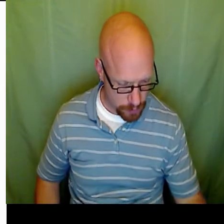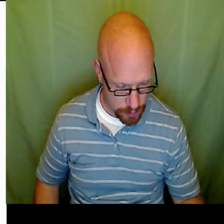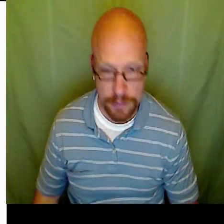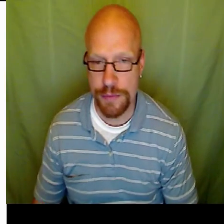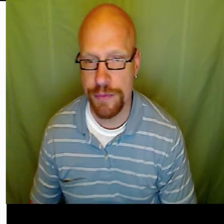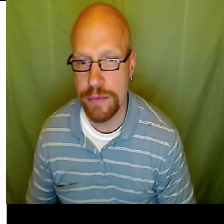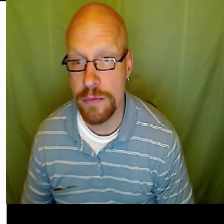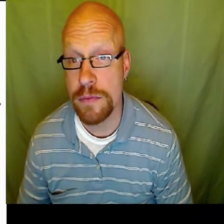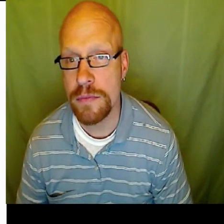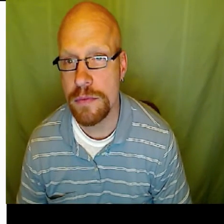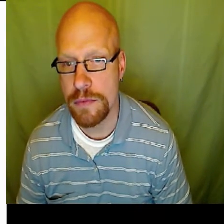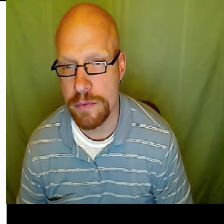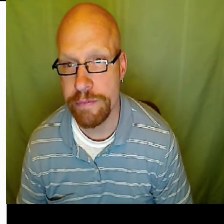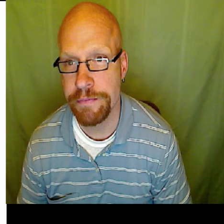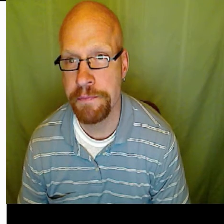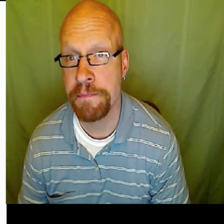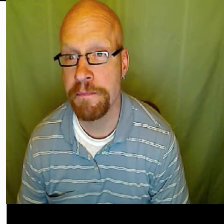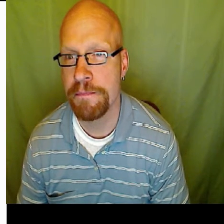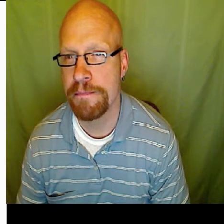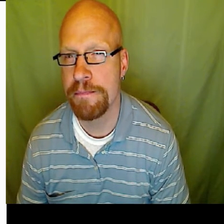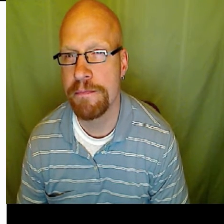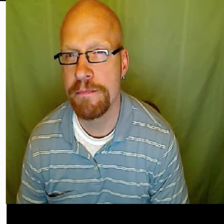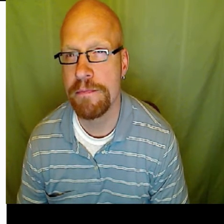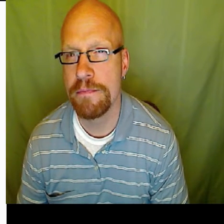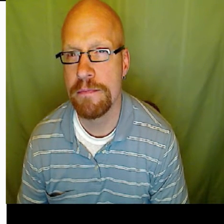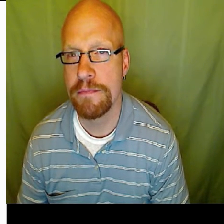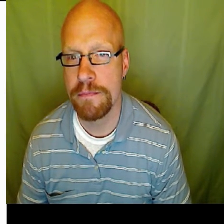one variable, and then I can solve for x.